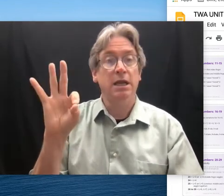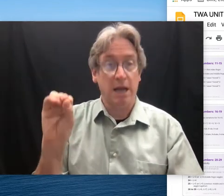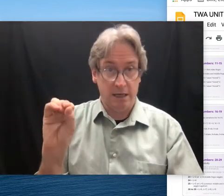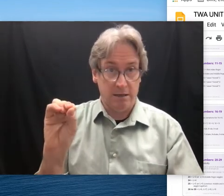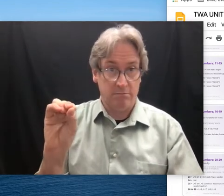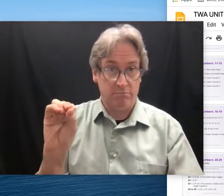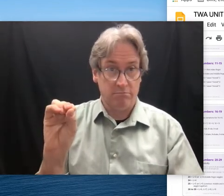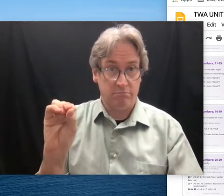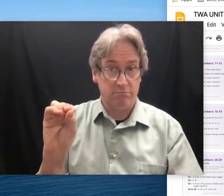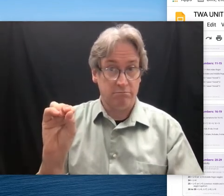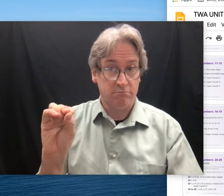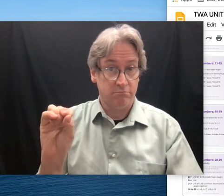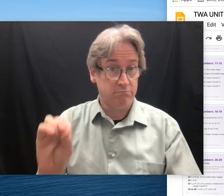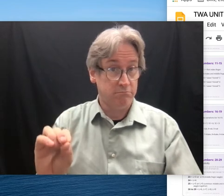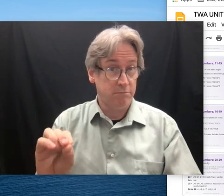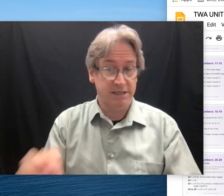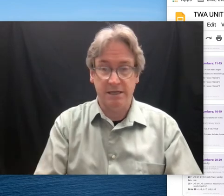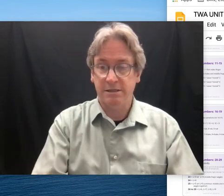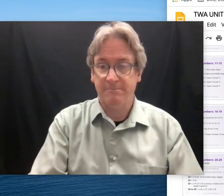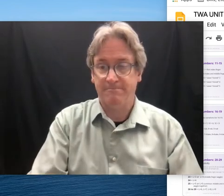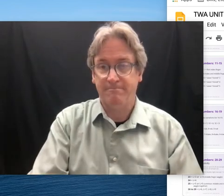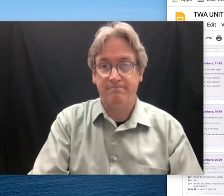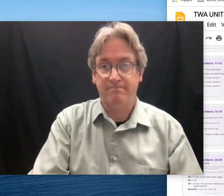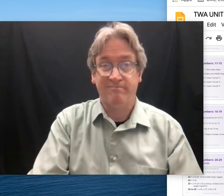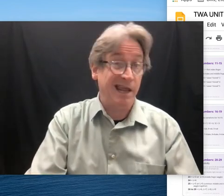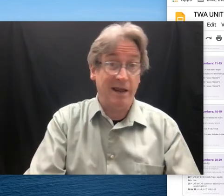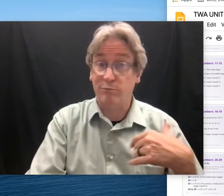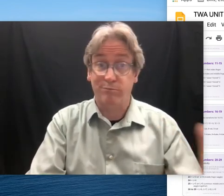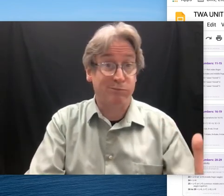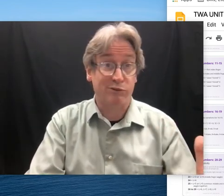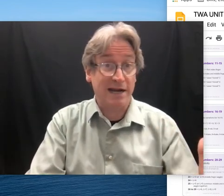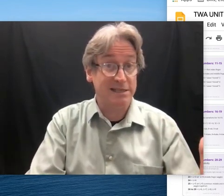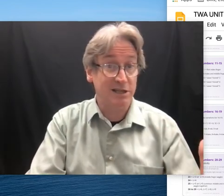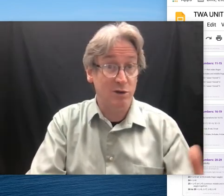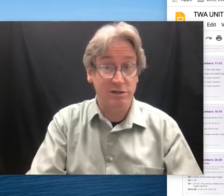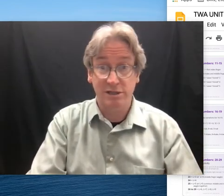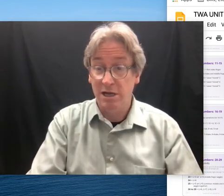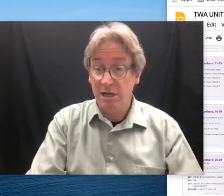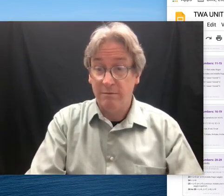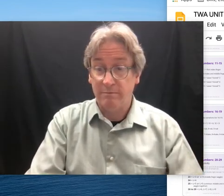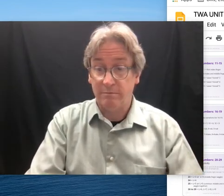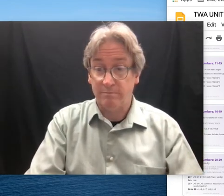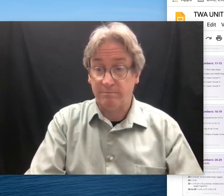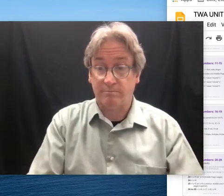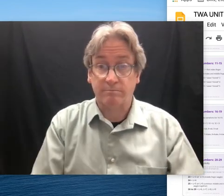80, 90. Make sense? And again, practice those.